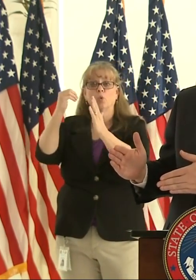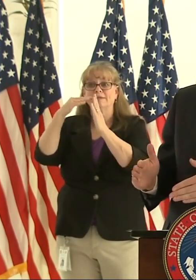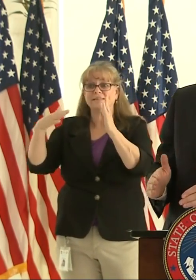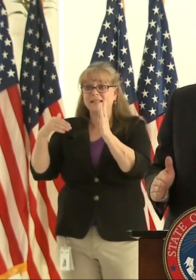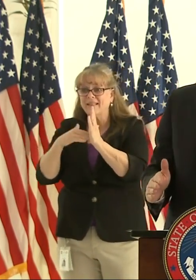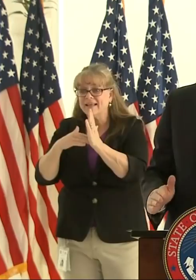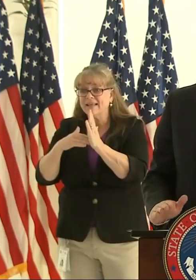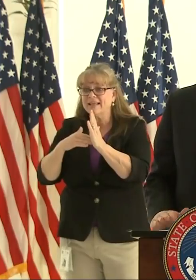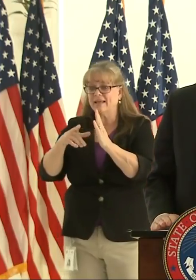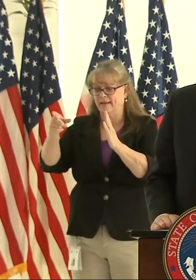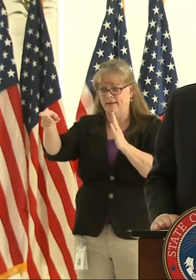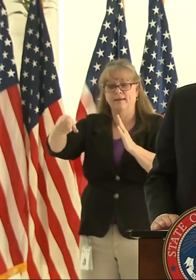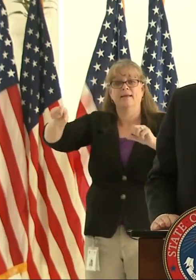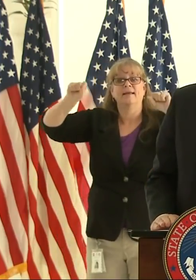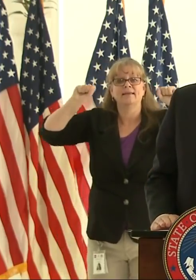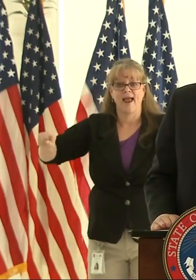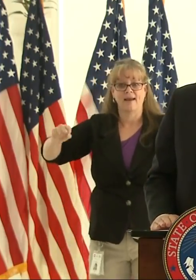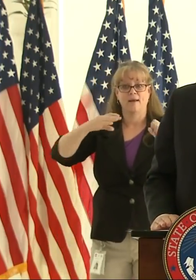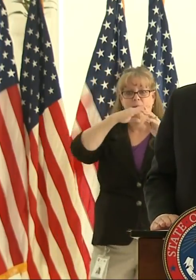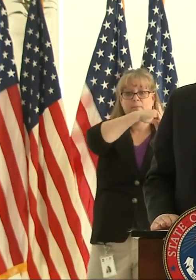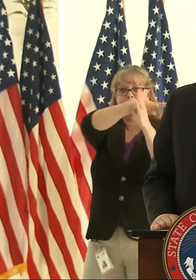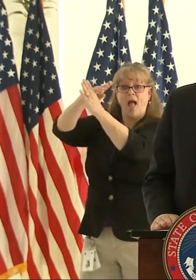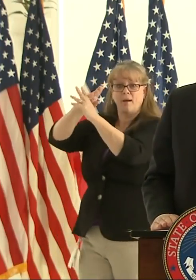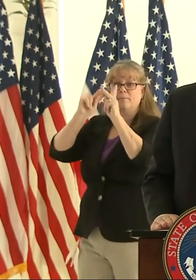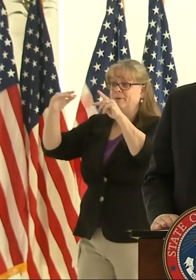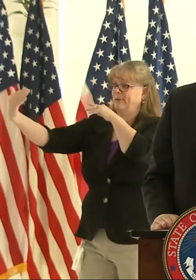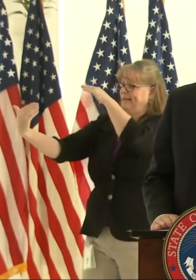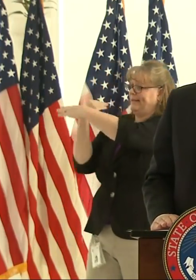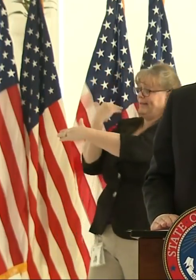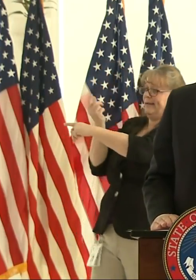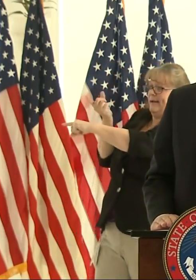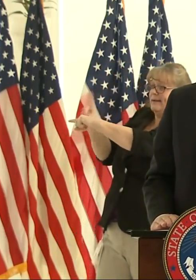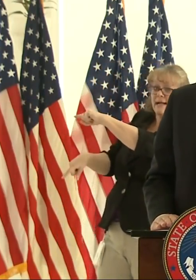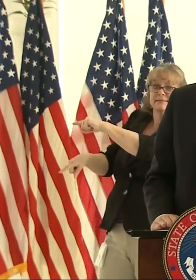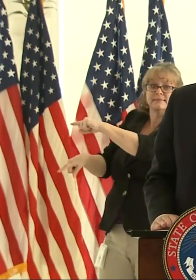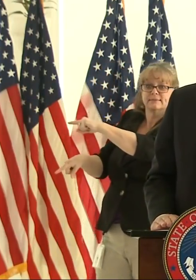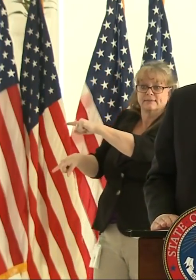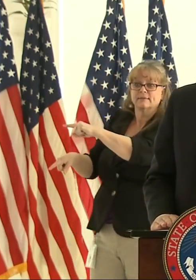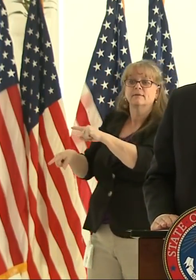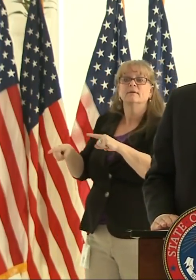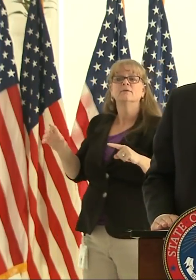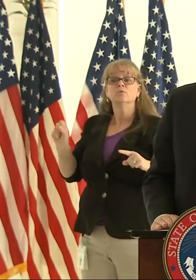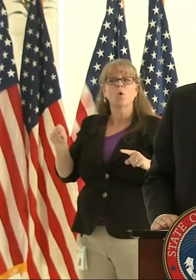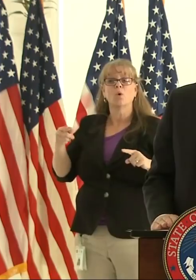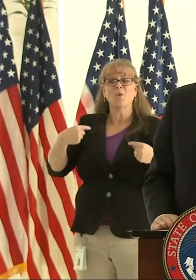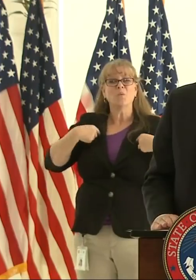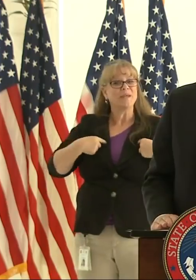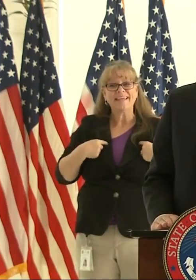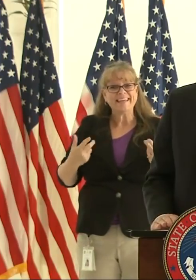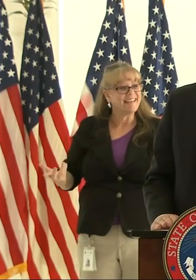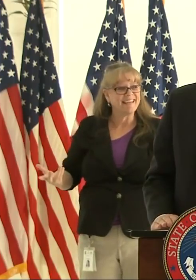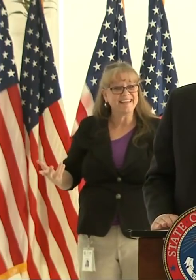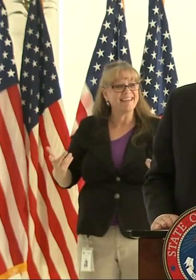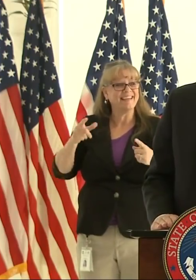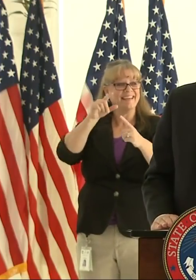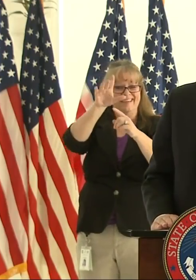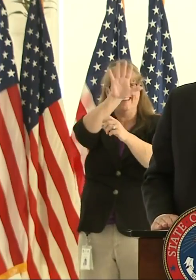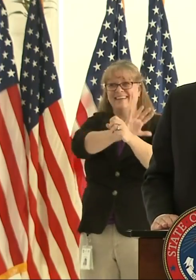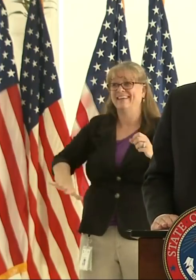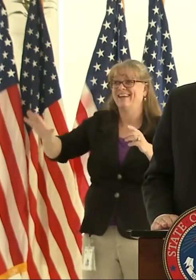it. You cannot do that in Colorado. Far too widespread, open borders with the rest of our states, people coming in and out every